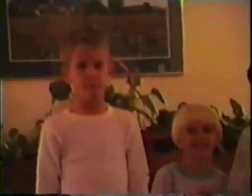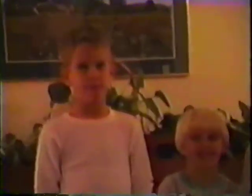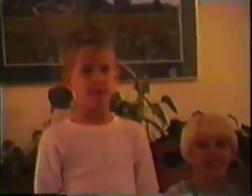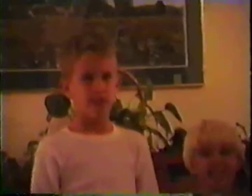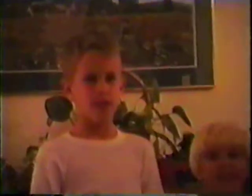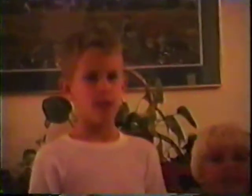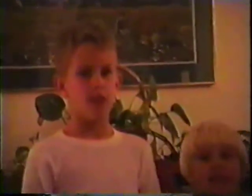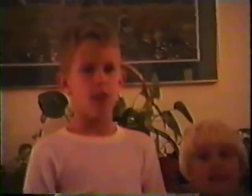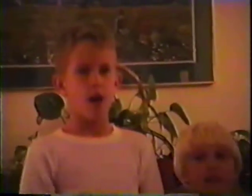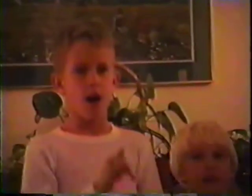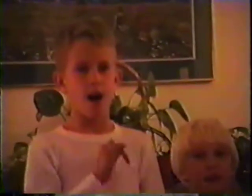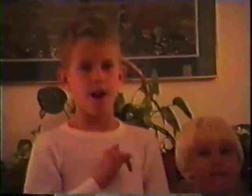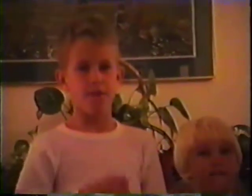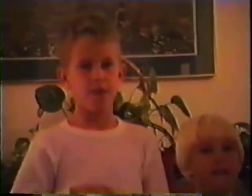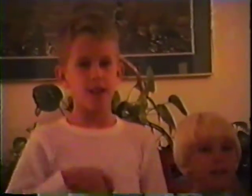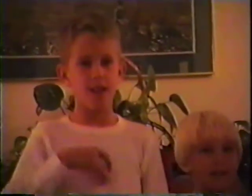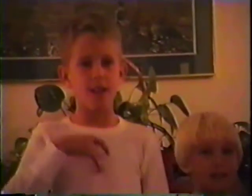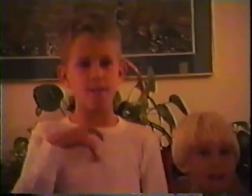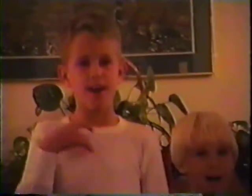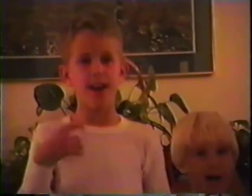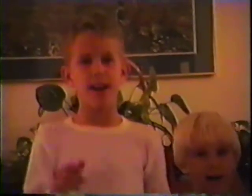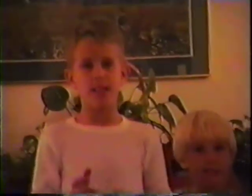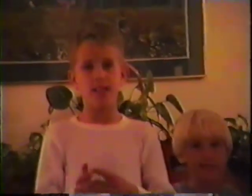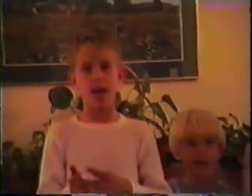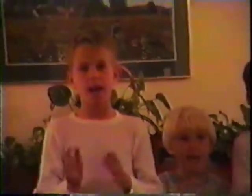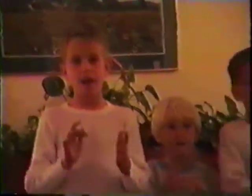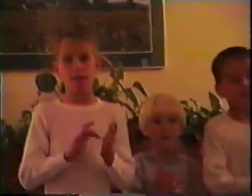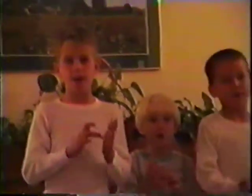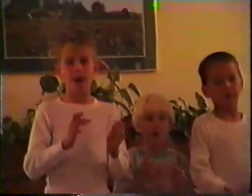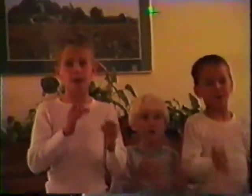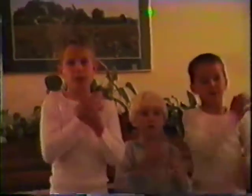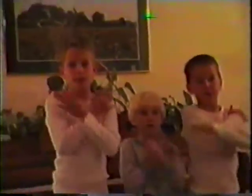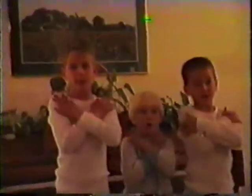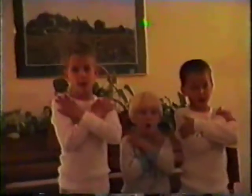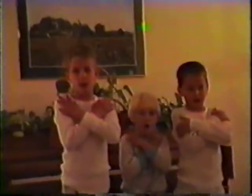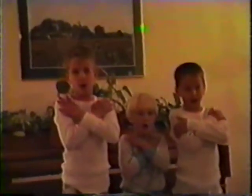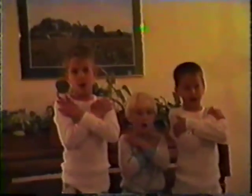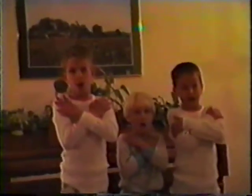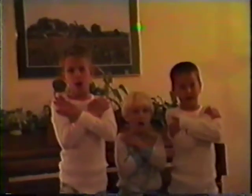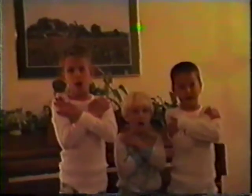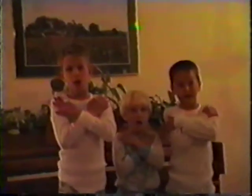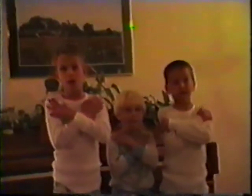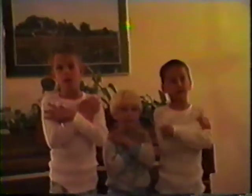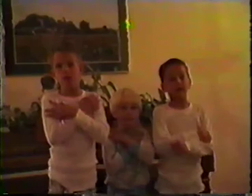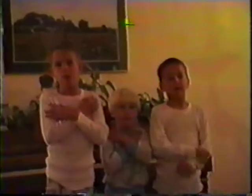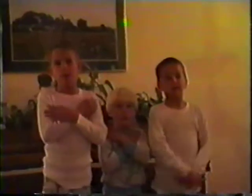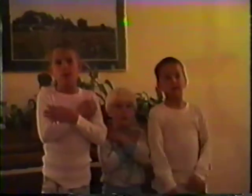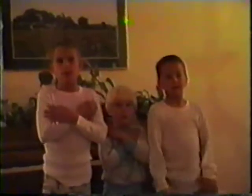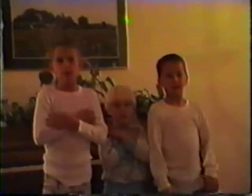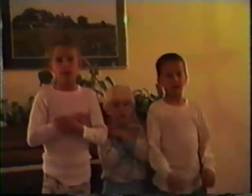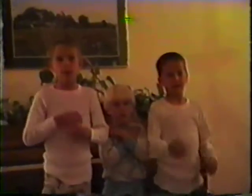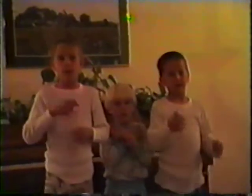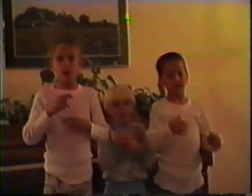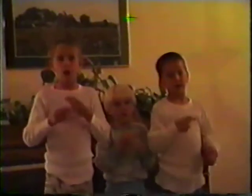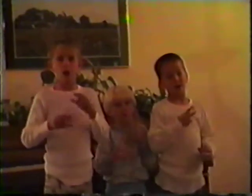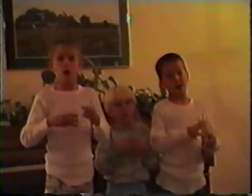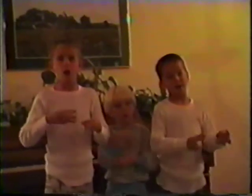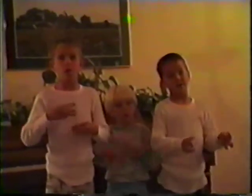I feel my Savior's love in all